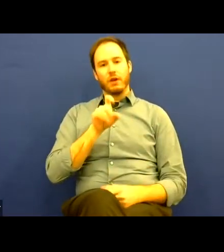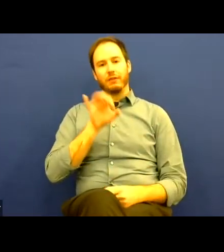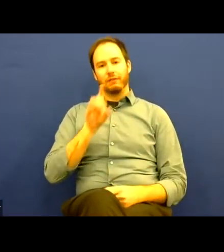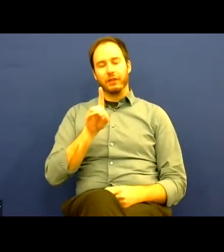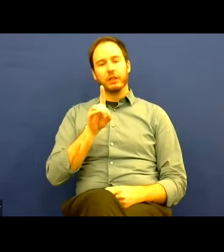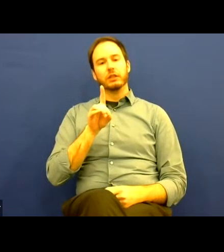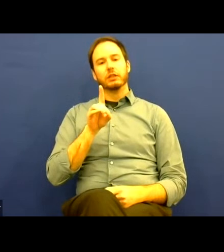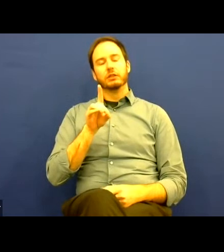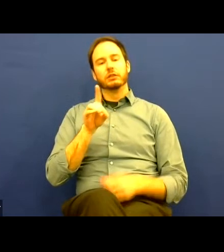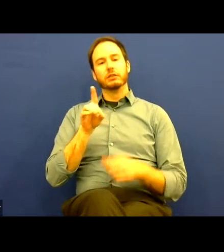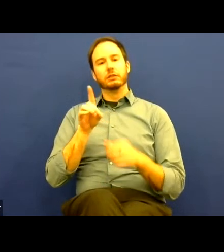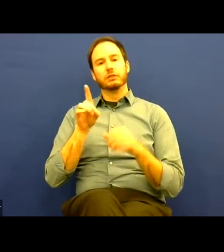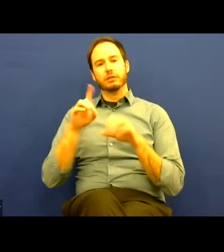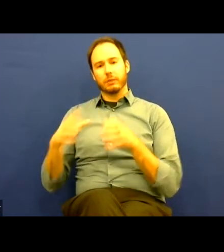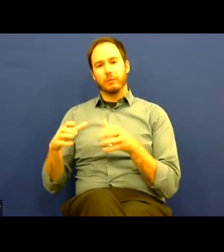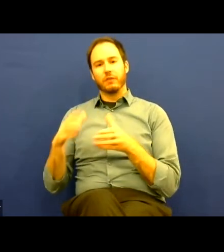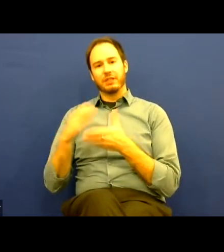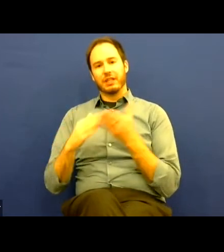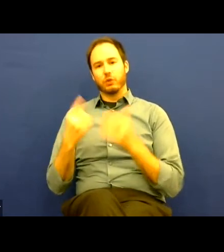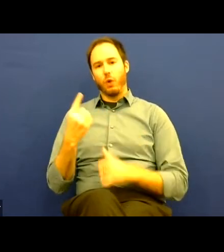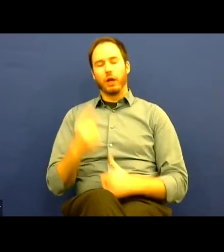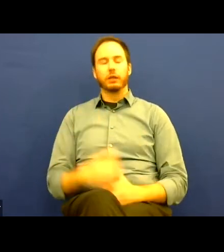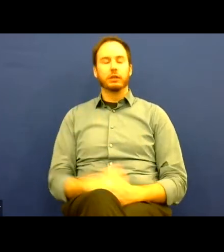subdivision, section 1.